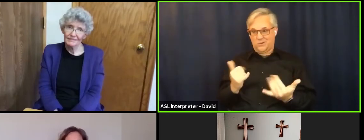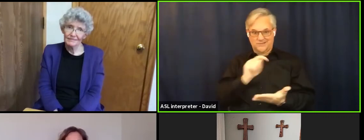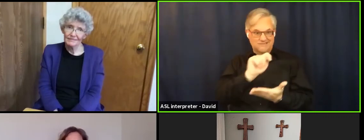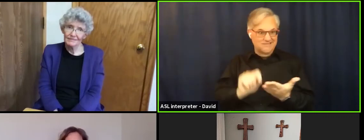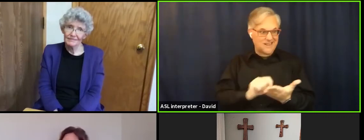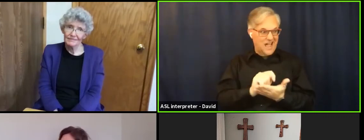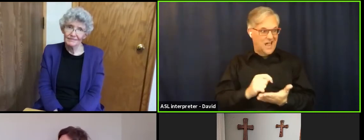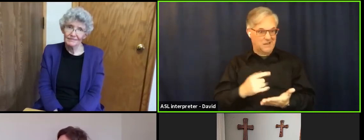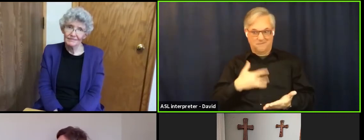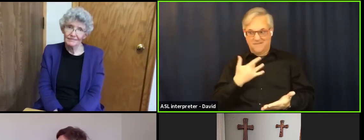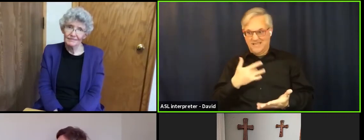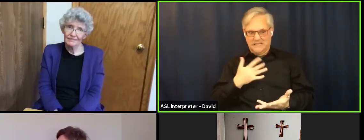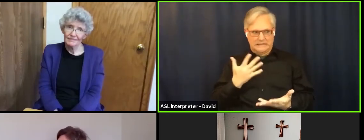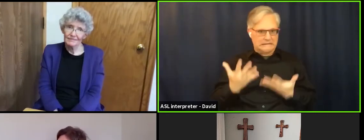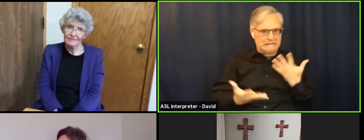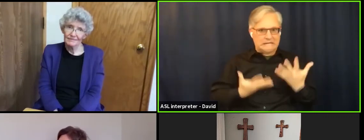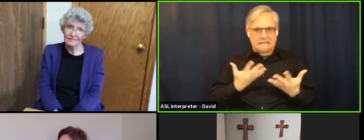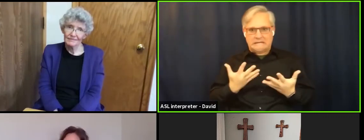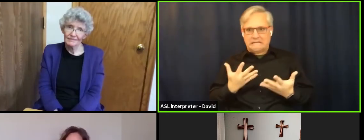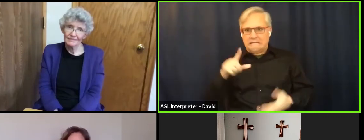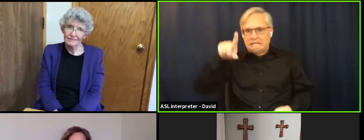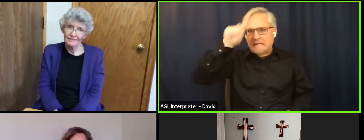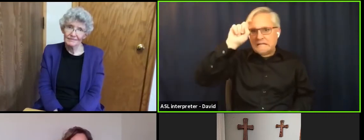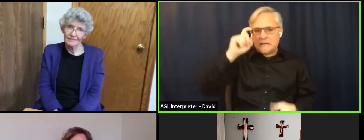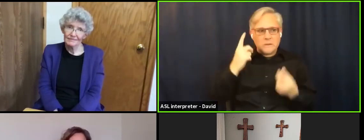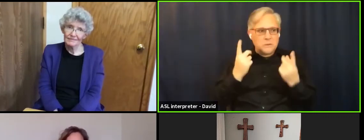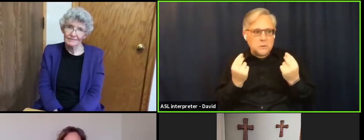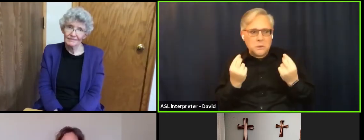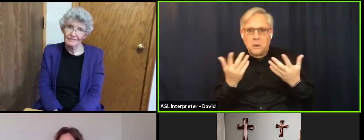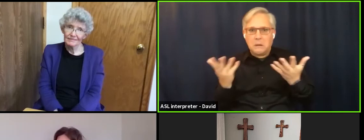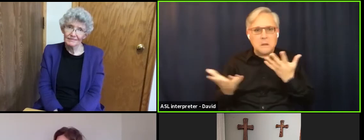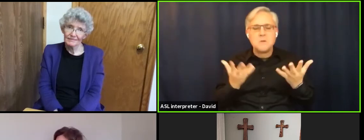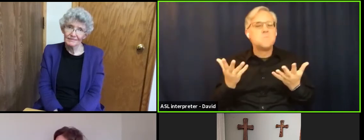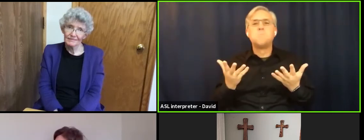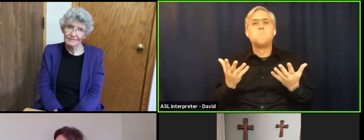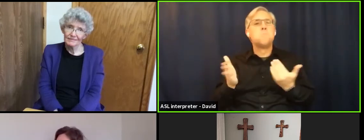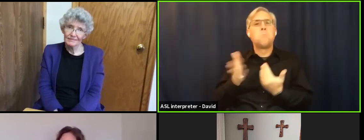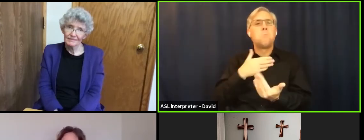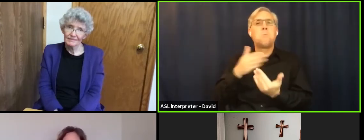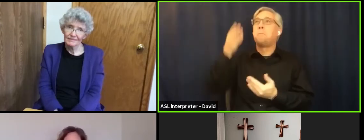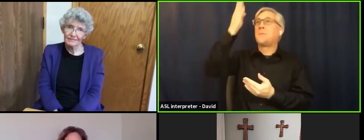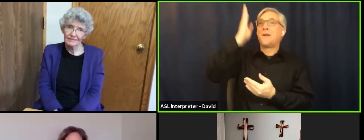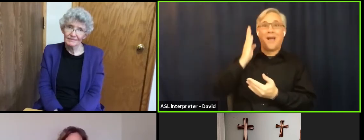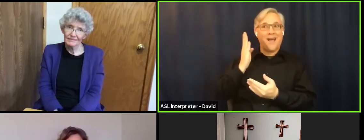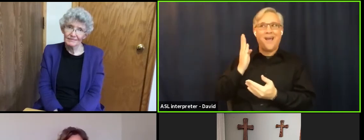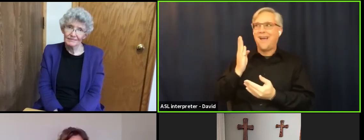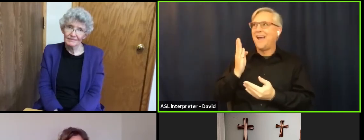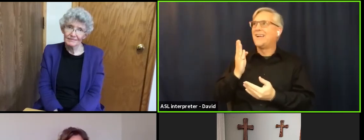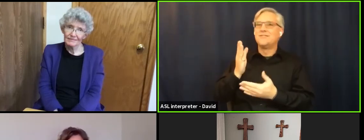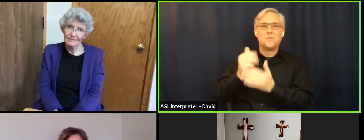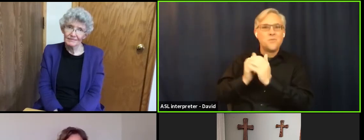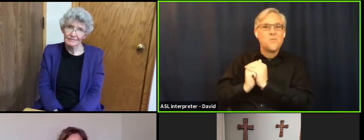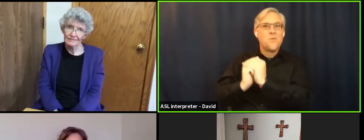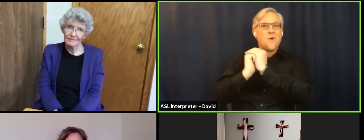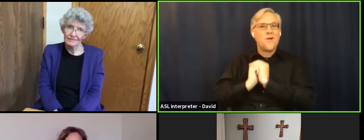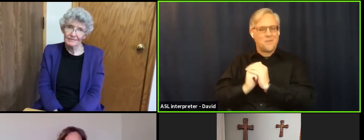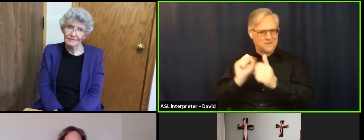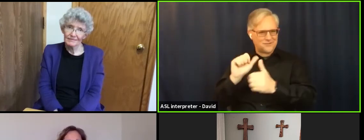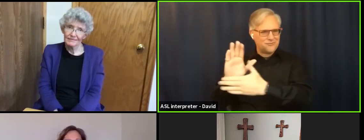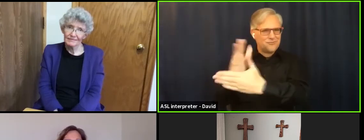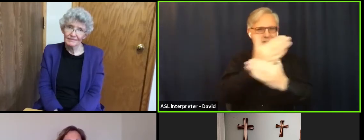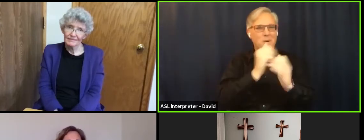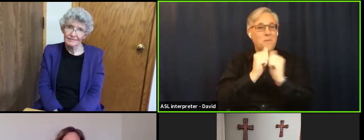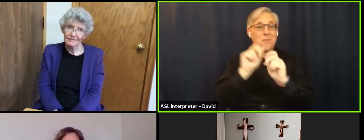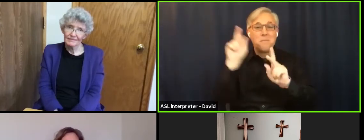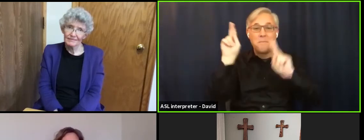share this worship experience with friends far and near, with people we've lost touch with over